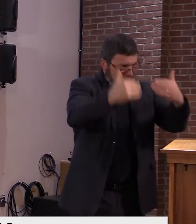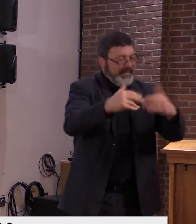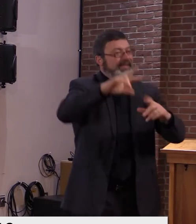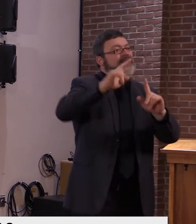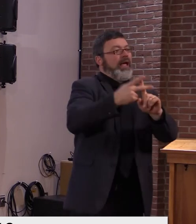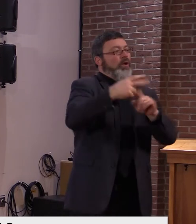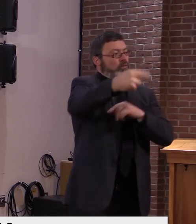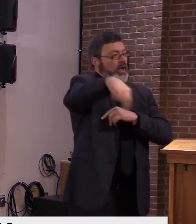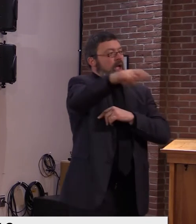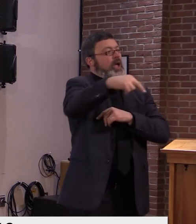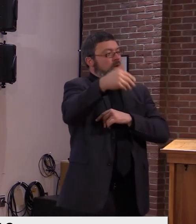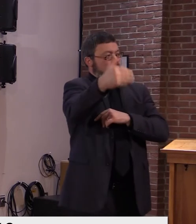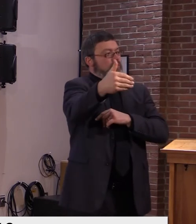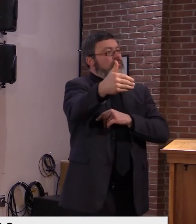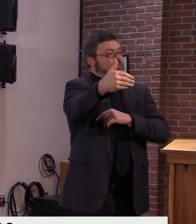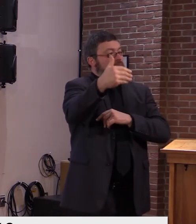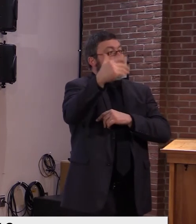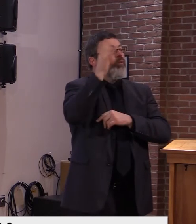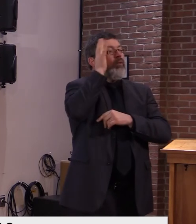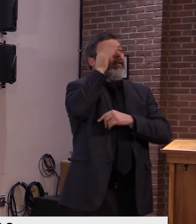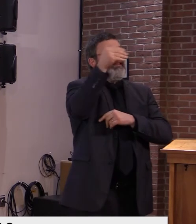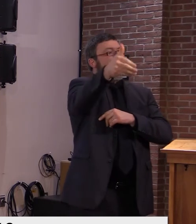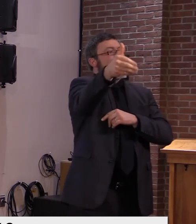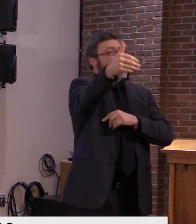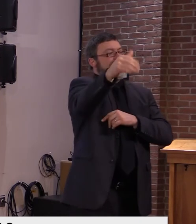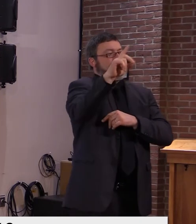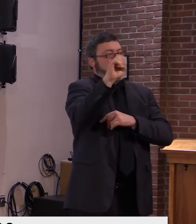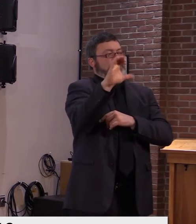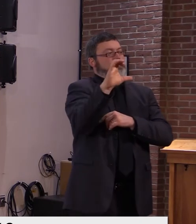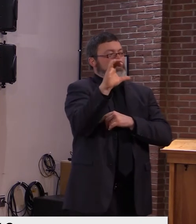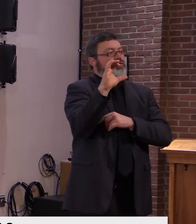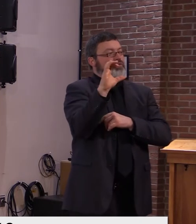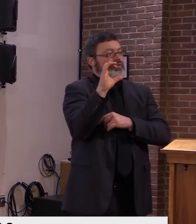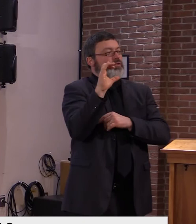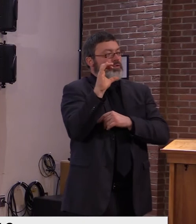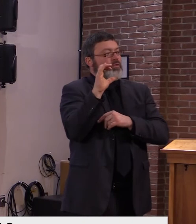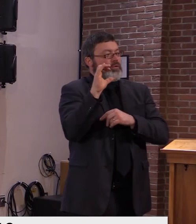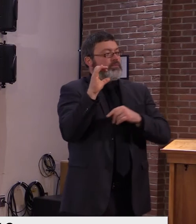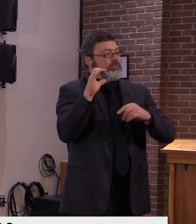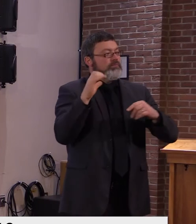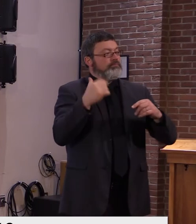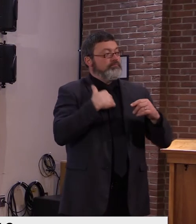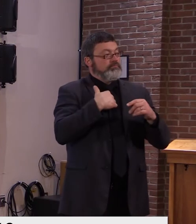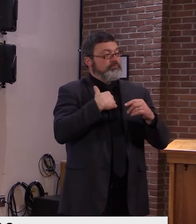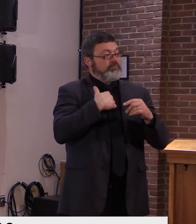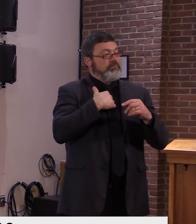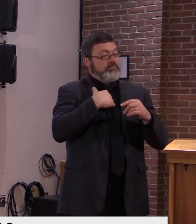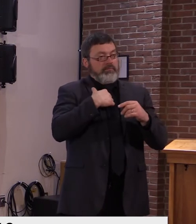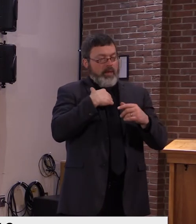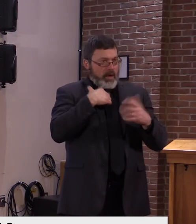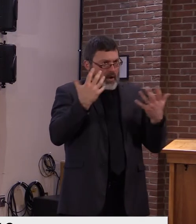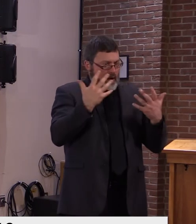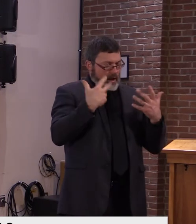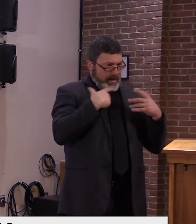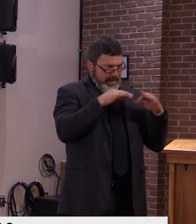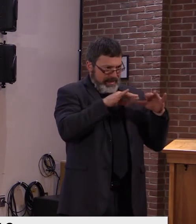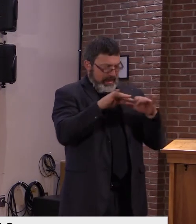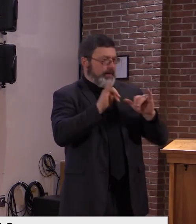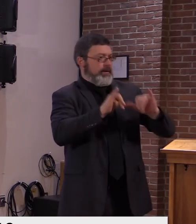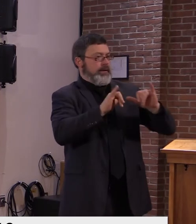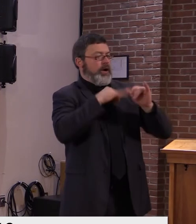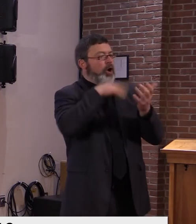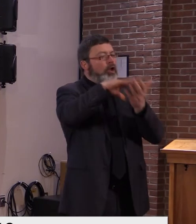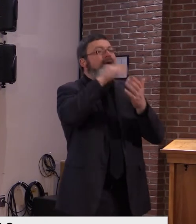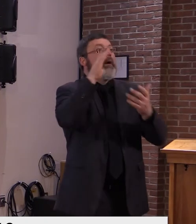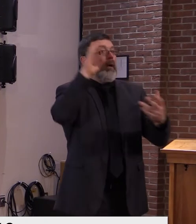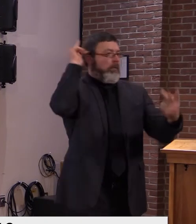December. We'll take the lessons that we learned from the first phase to make improvements in the logistics and also the communication and support to school